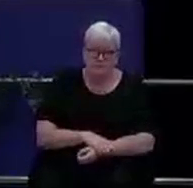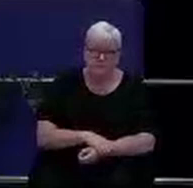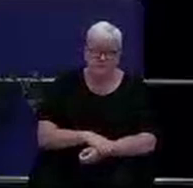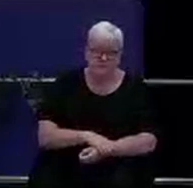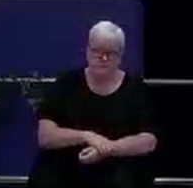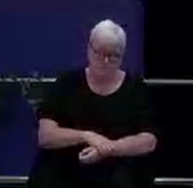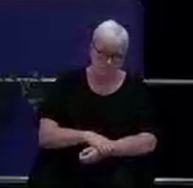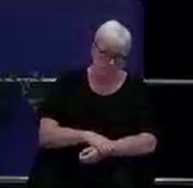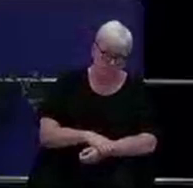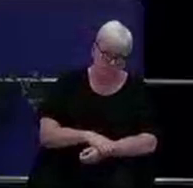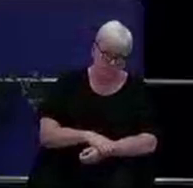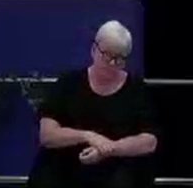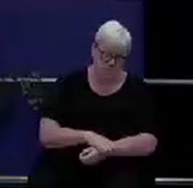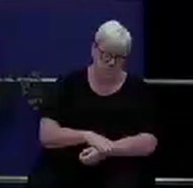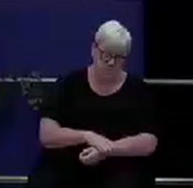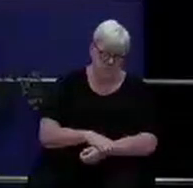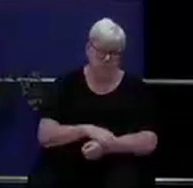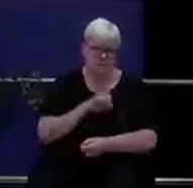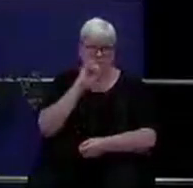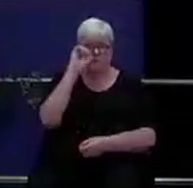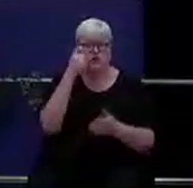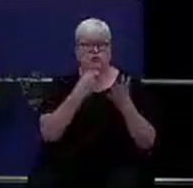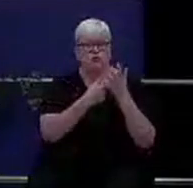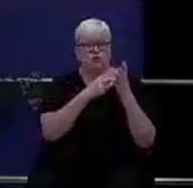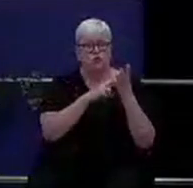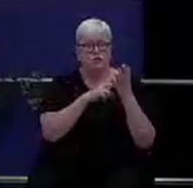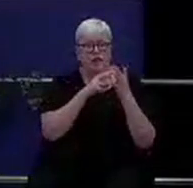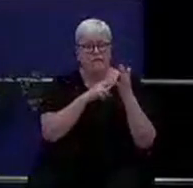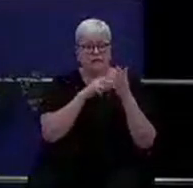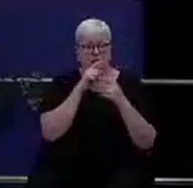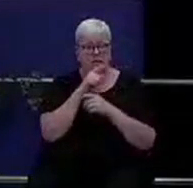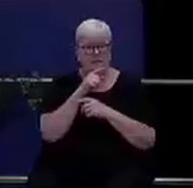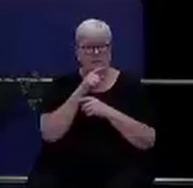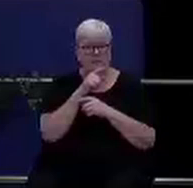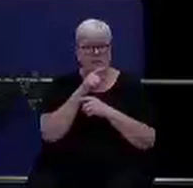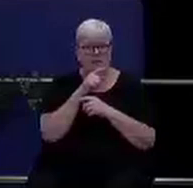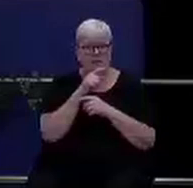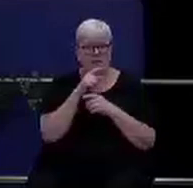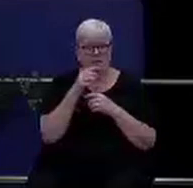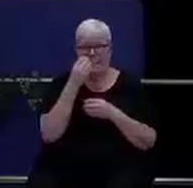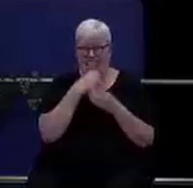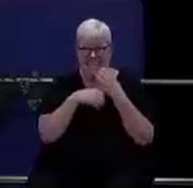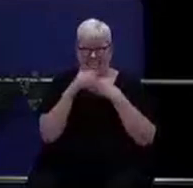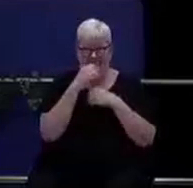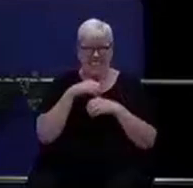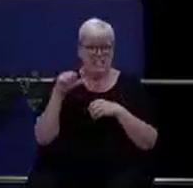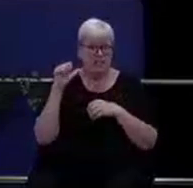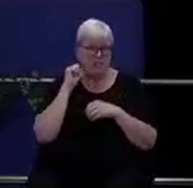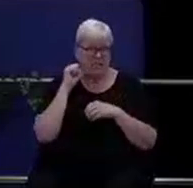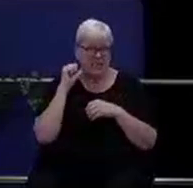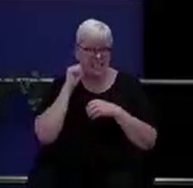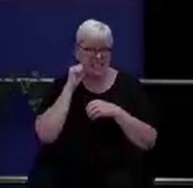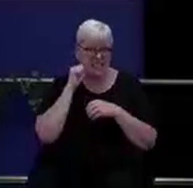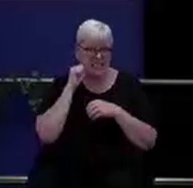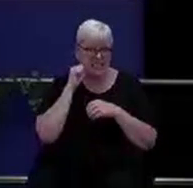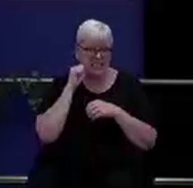Okay, now your raven, it obviously eats meat, I assume, and or they're cleaning